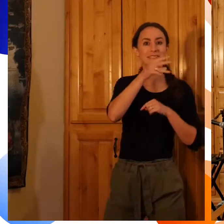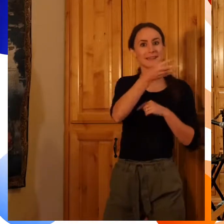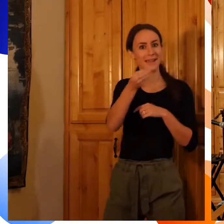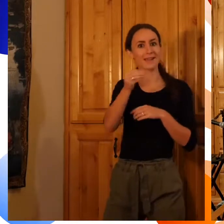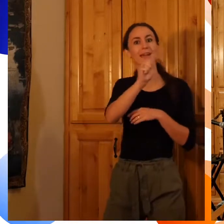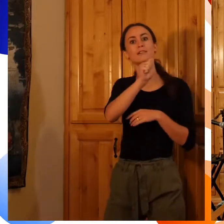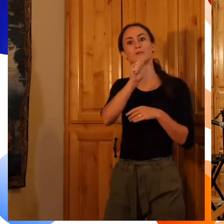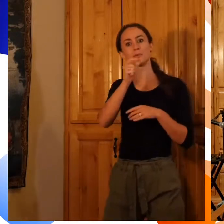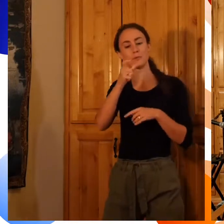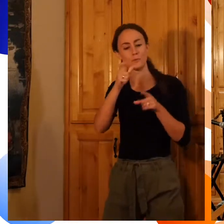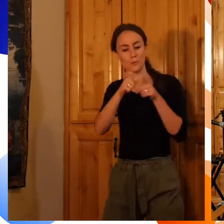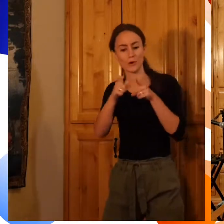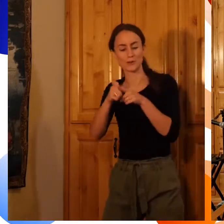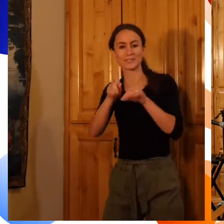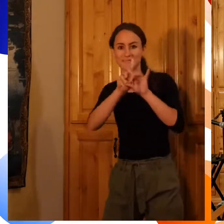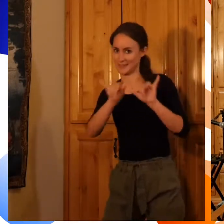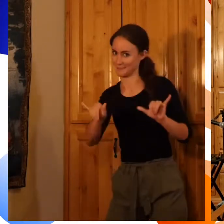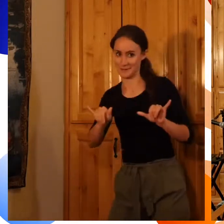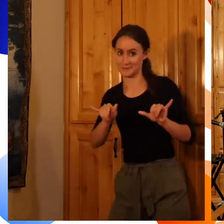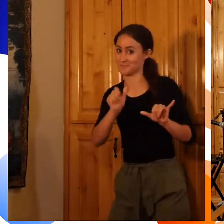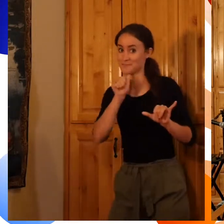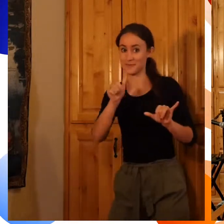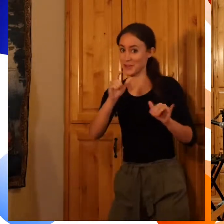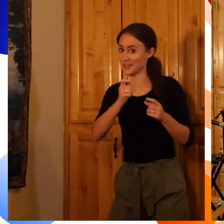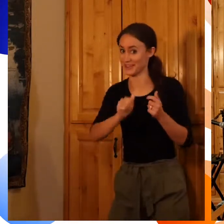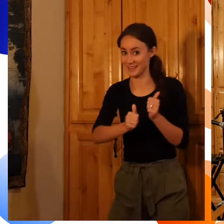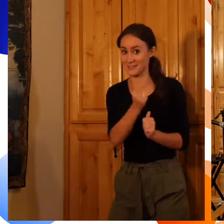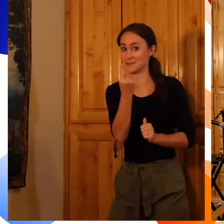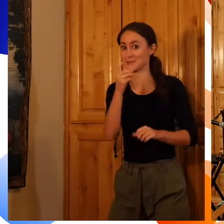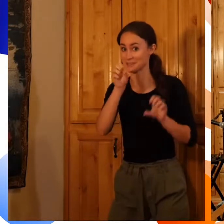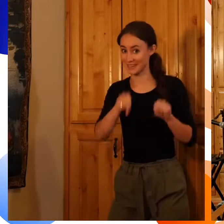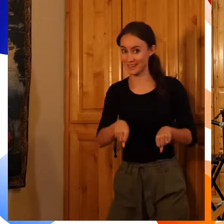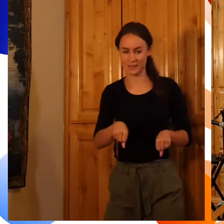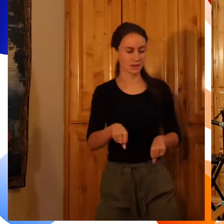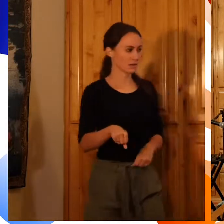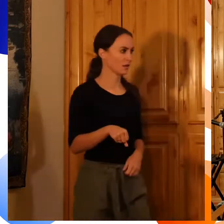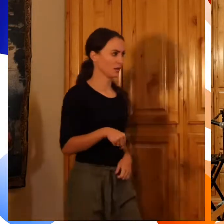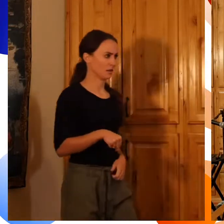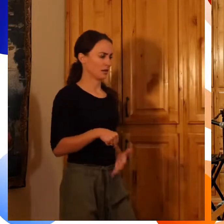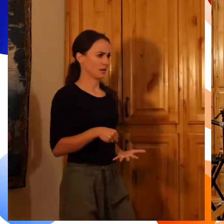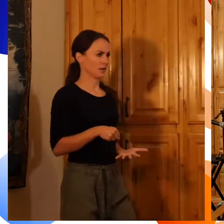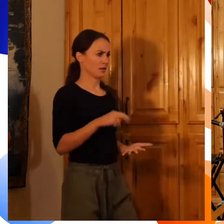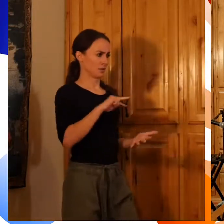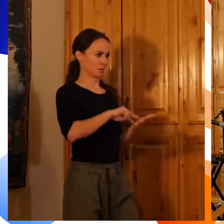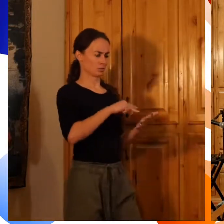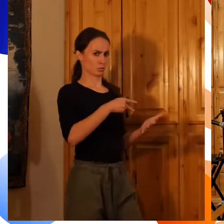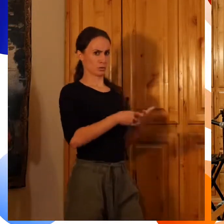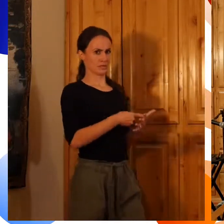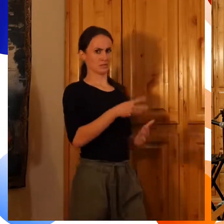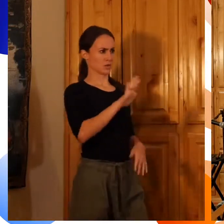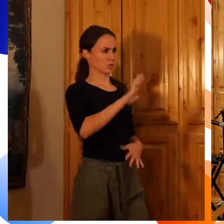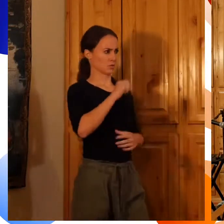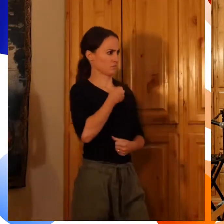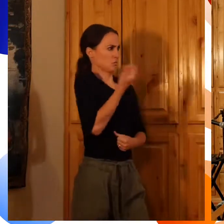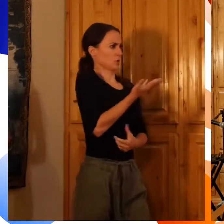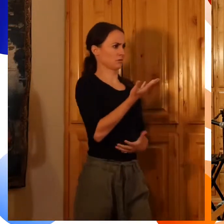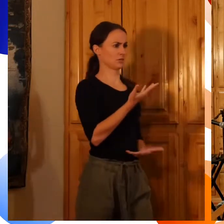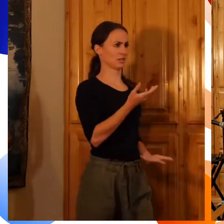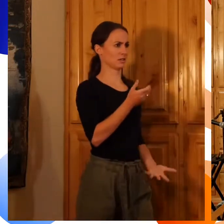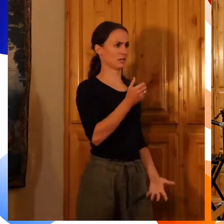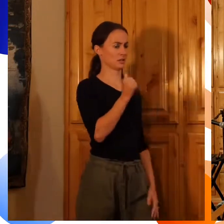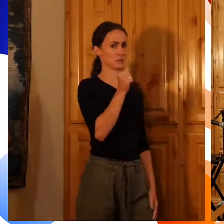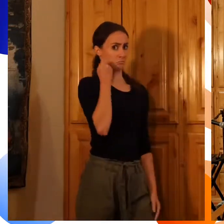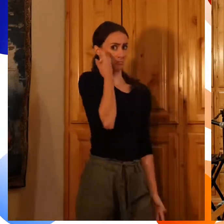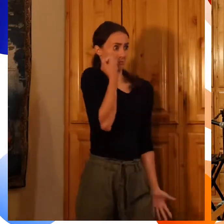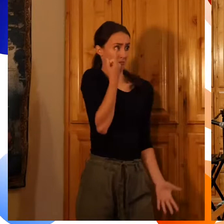And Donald called back, "Well, who knows what all that means, all that poetry you're spouting there? I haven't got a clue." And then the